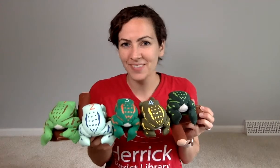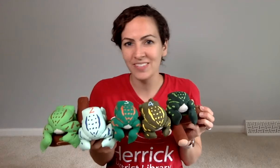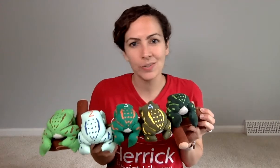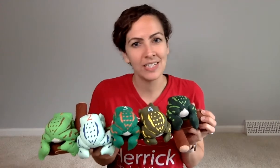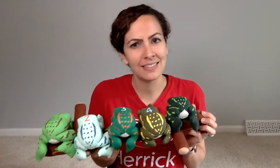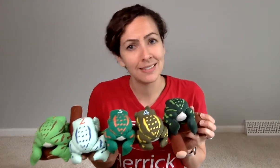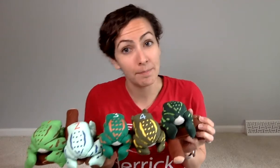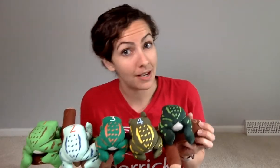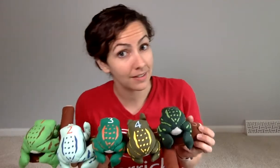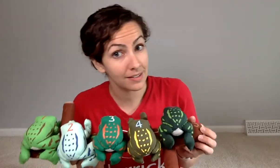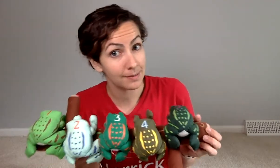you eaten some bugs?